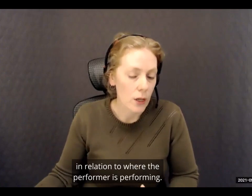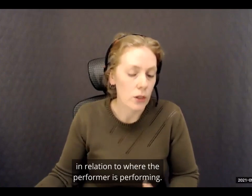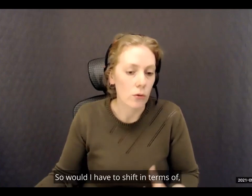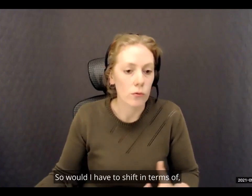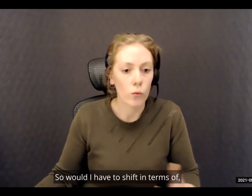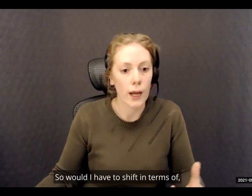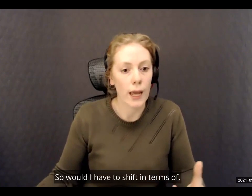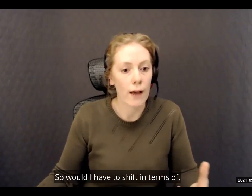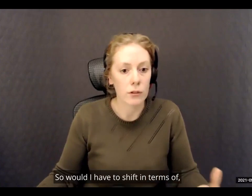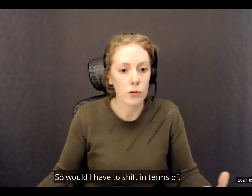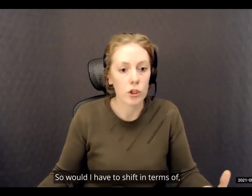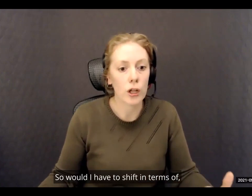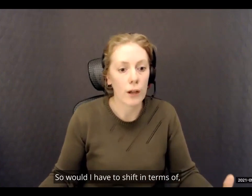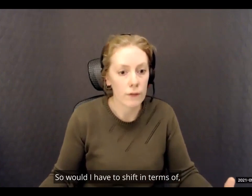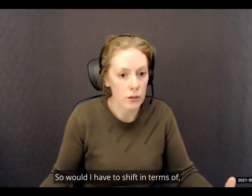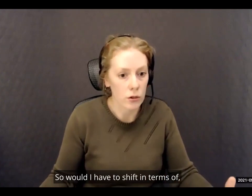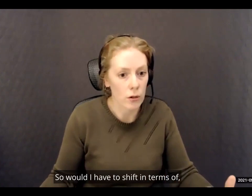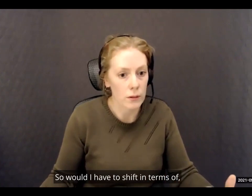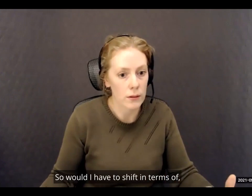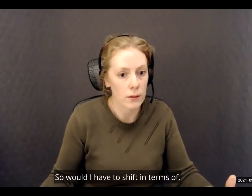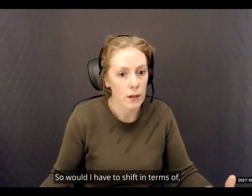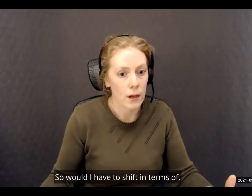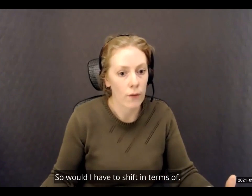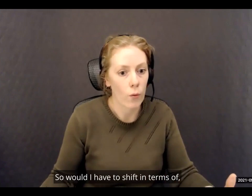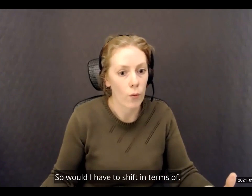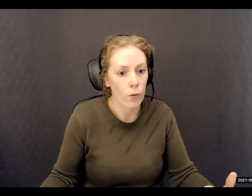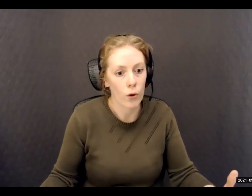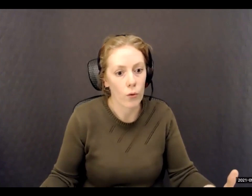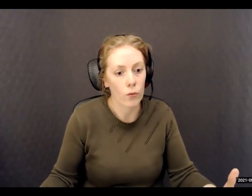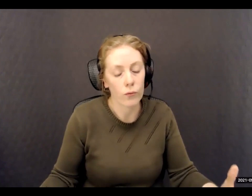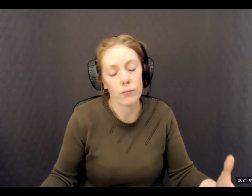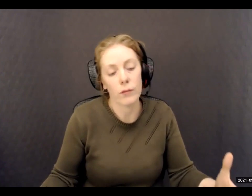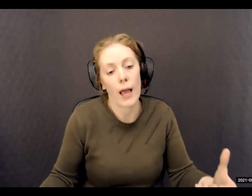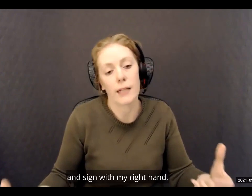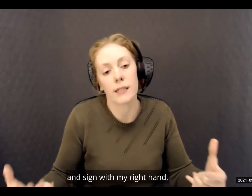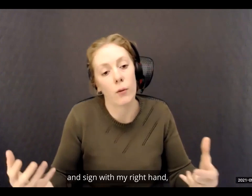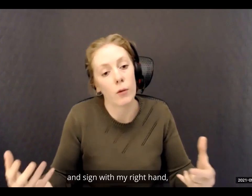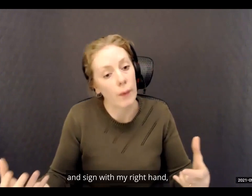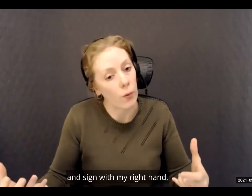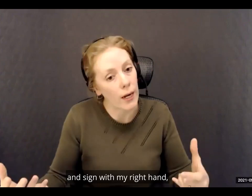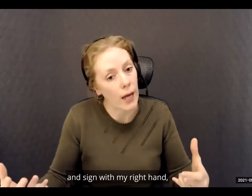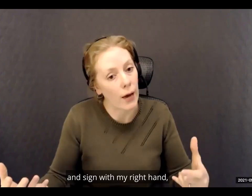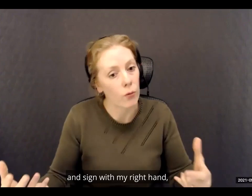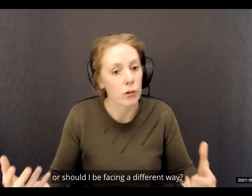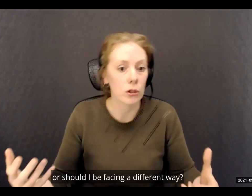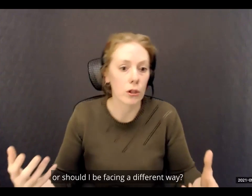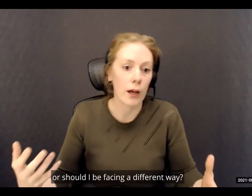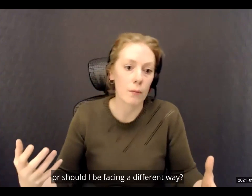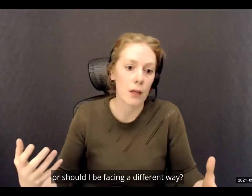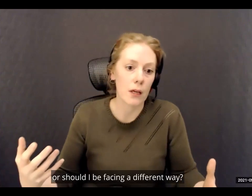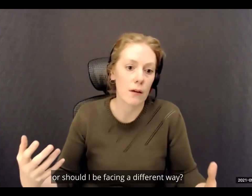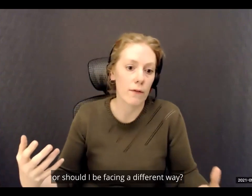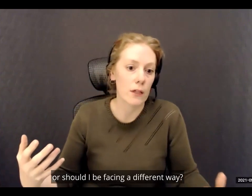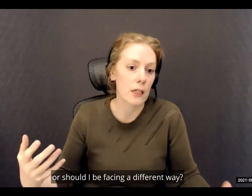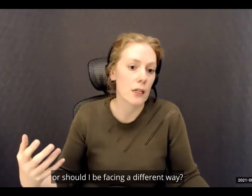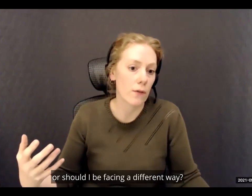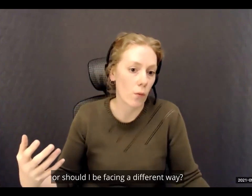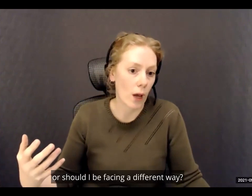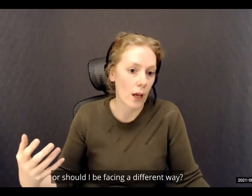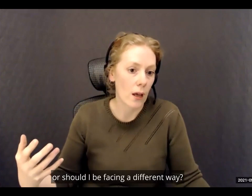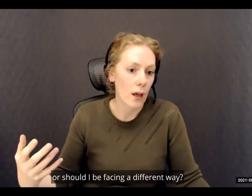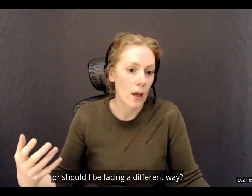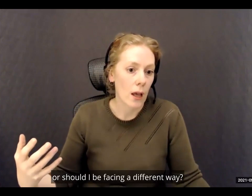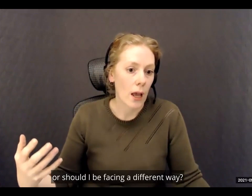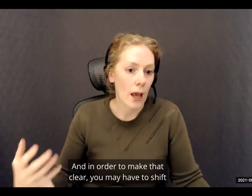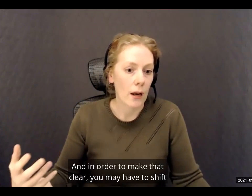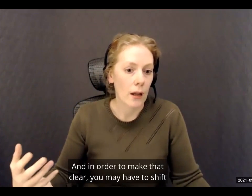performing. So would I have to shift in terms of, you know, and sign with my right hand, or should I be facing a different